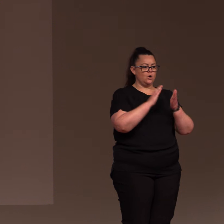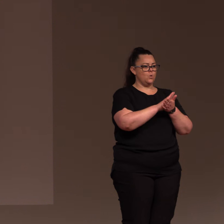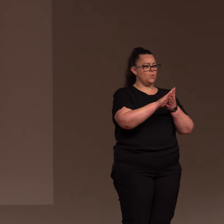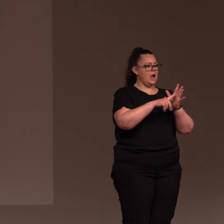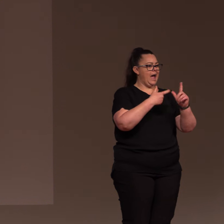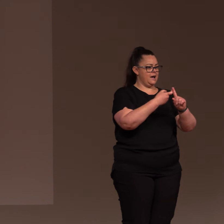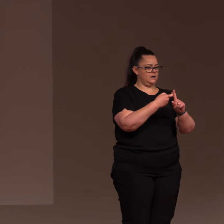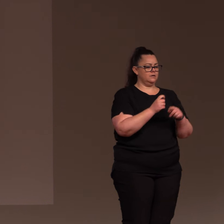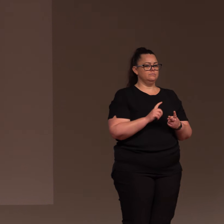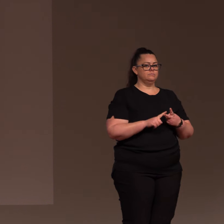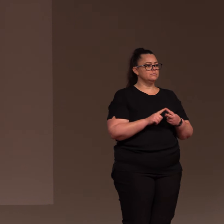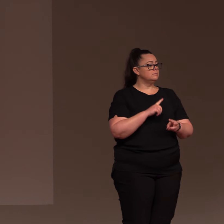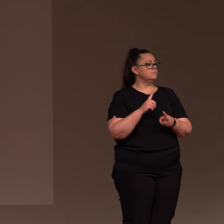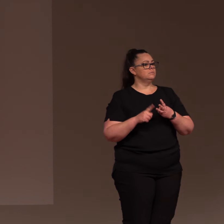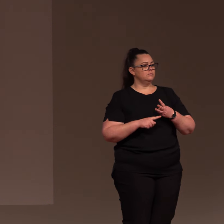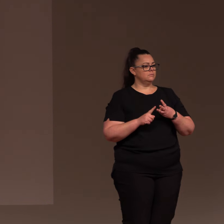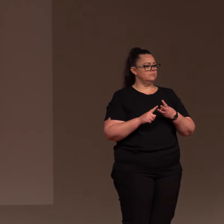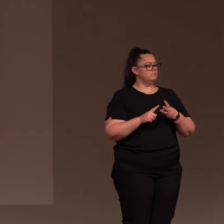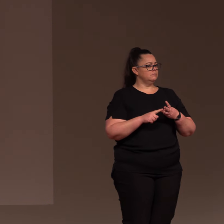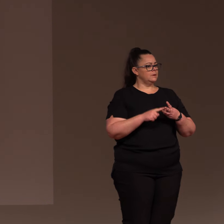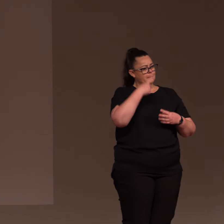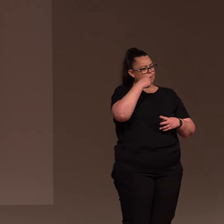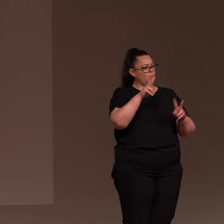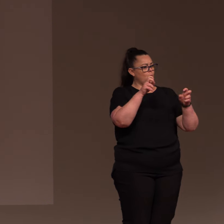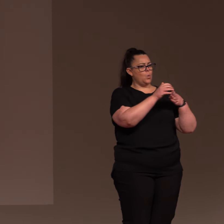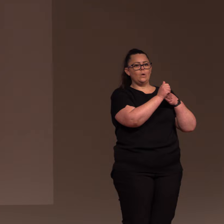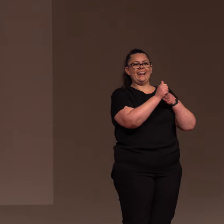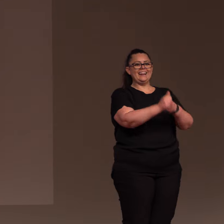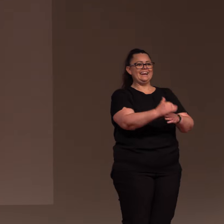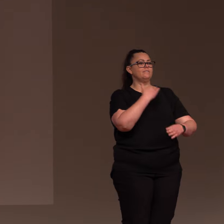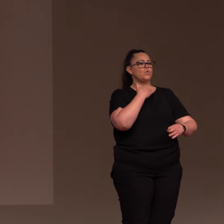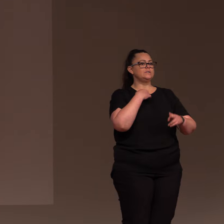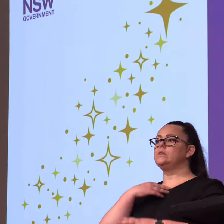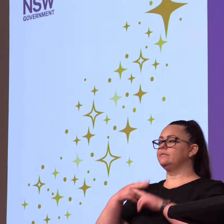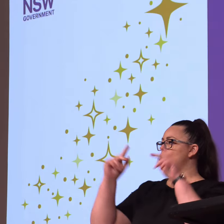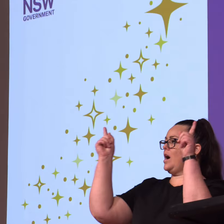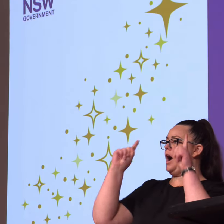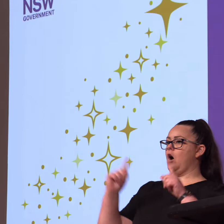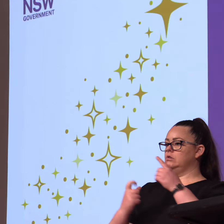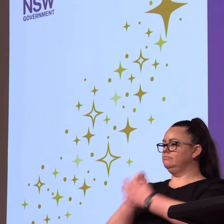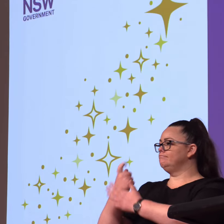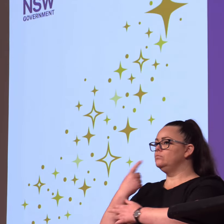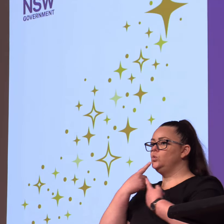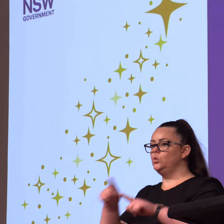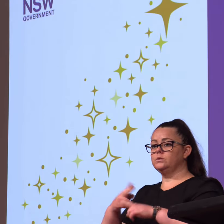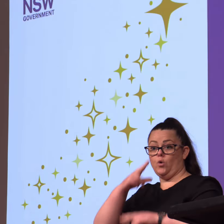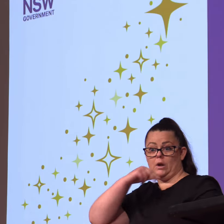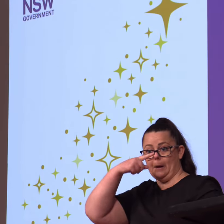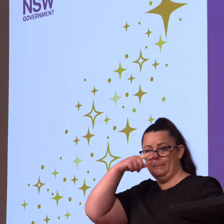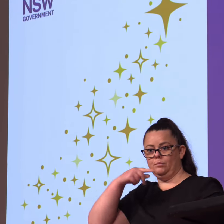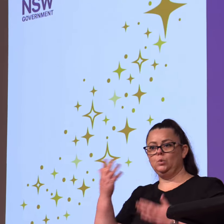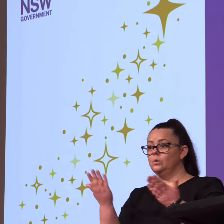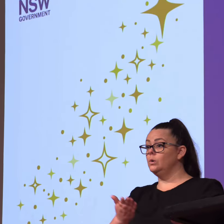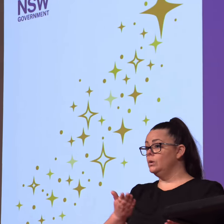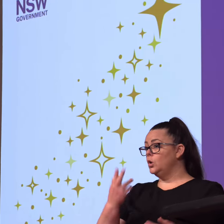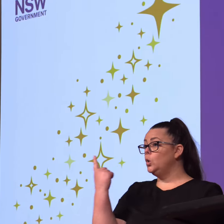be described as Australia's leading voice in current affairs for young people. Please welcome Tom Tilley. Thanks,